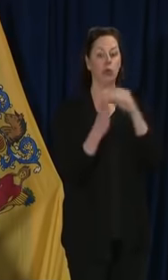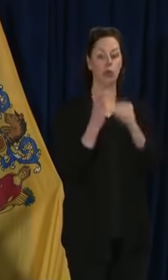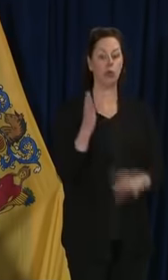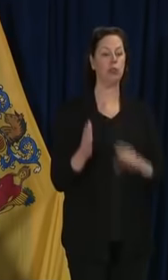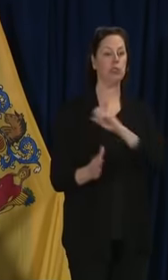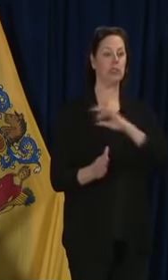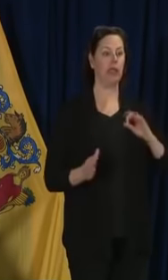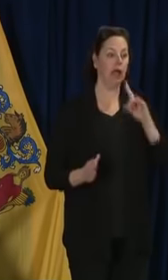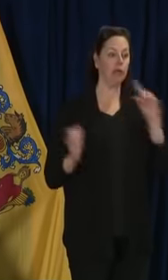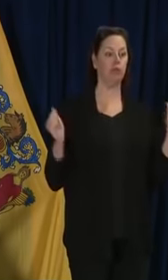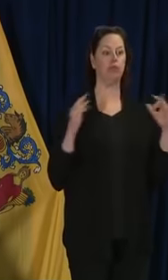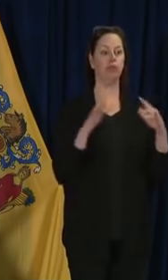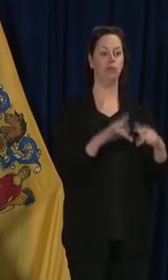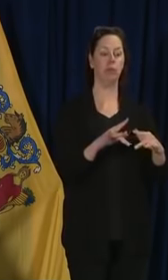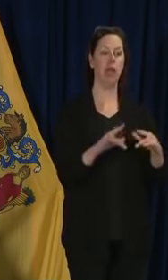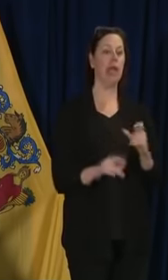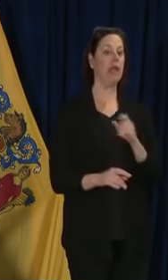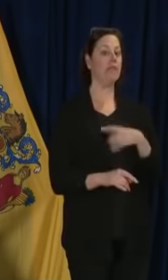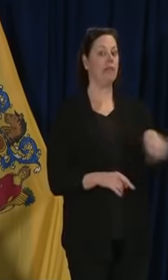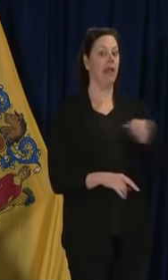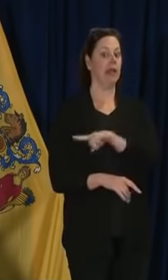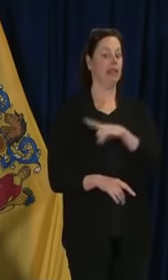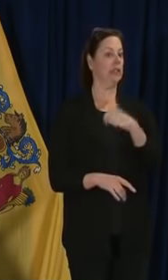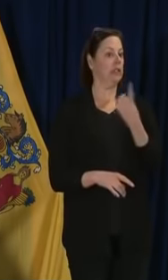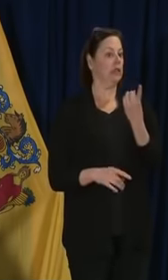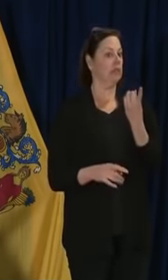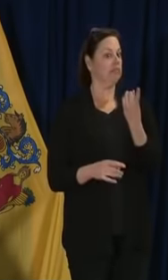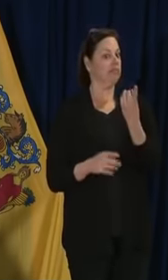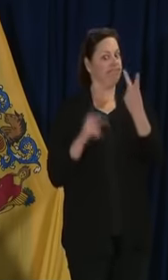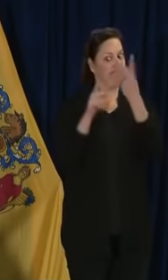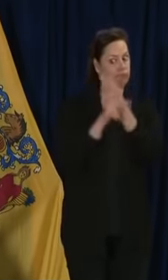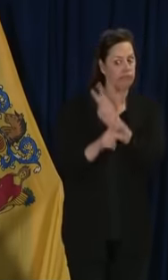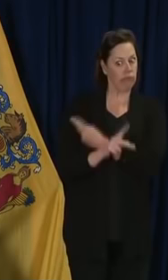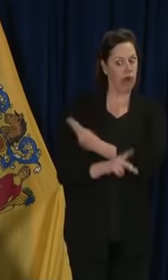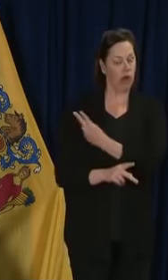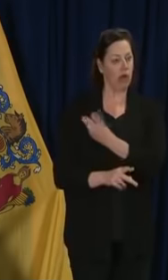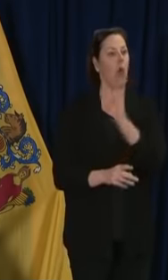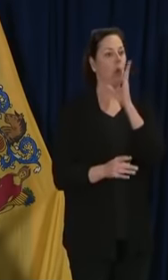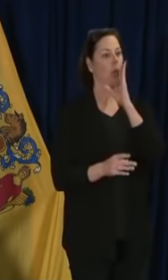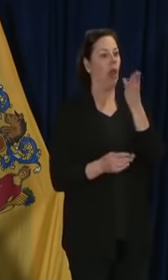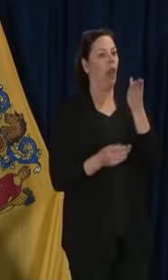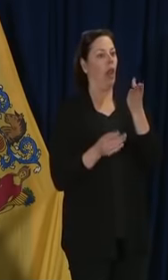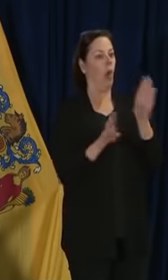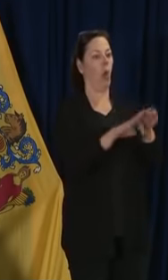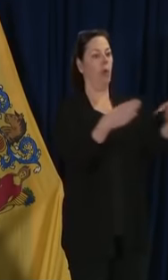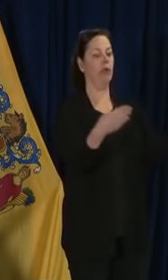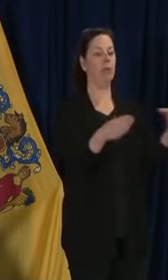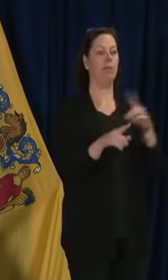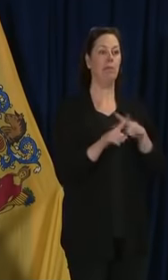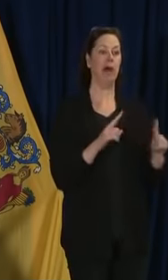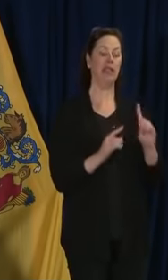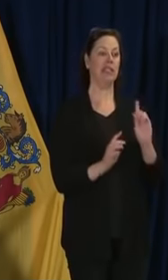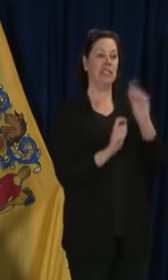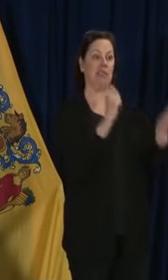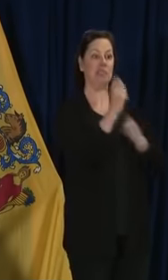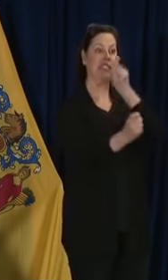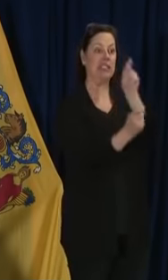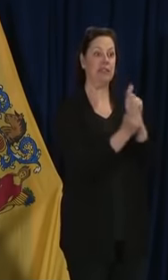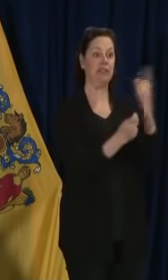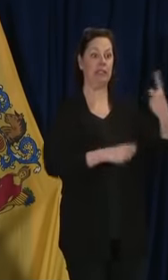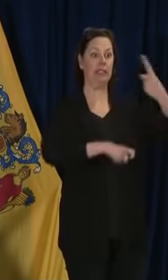classes to resume. And we don't know when that will be. We will not tie ourselves to an arbitrary date,